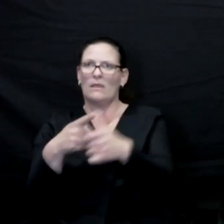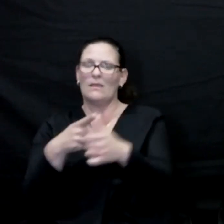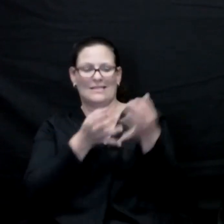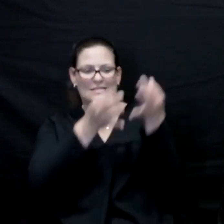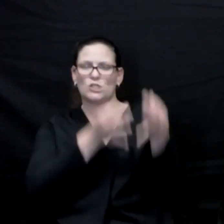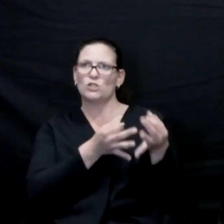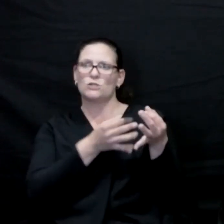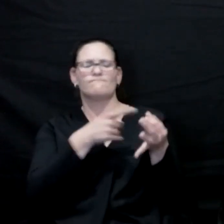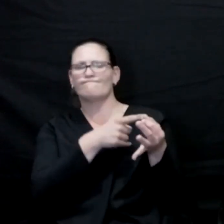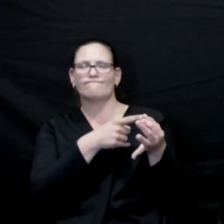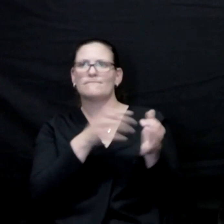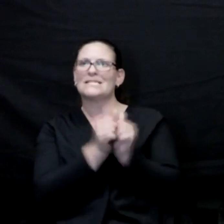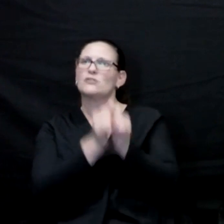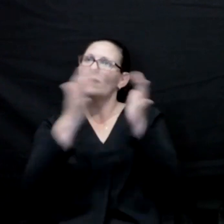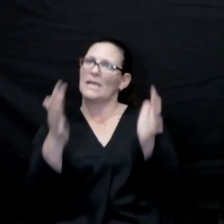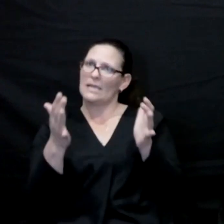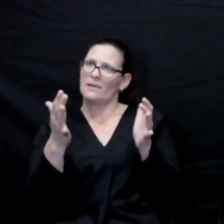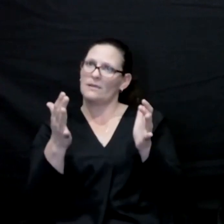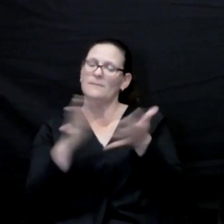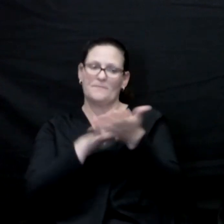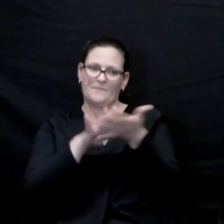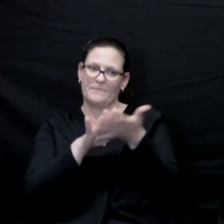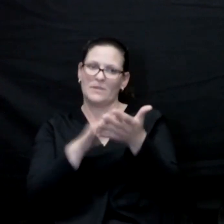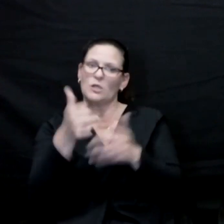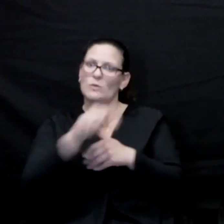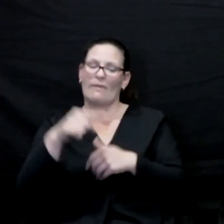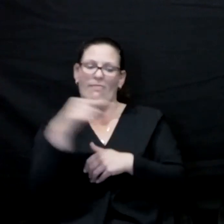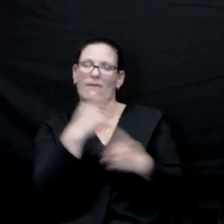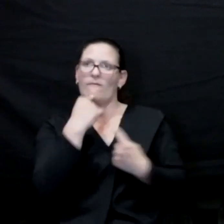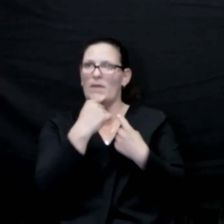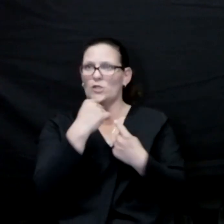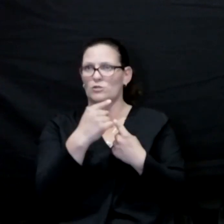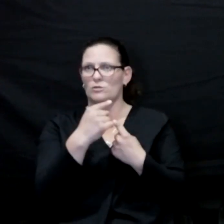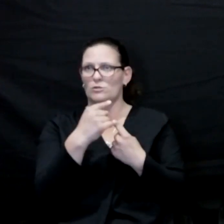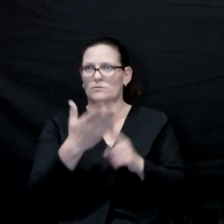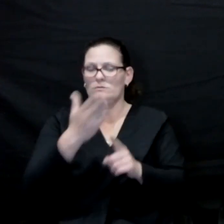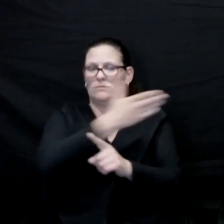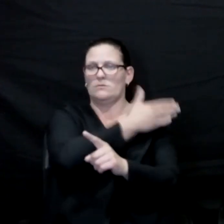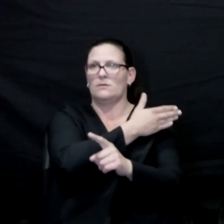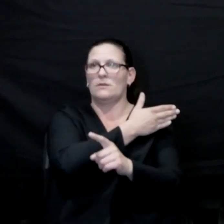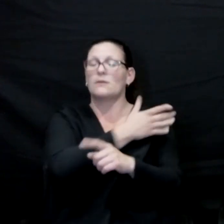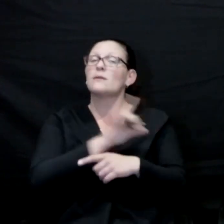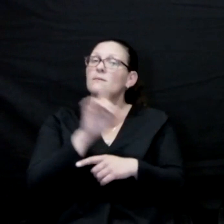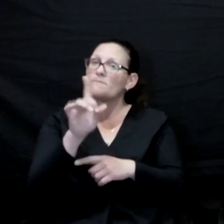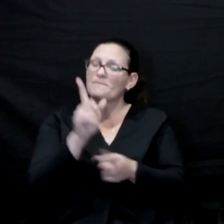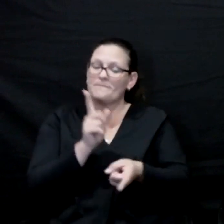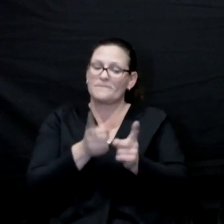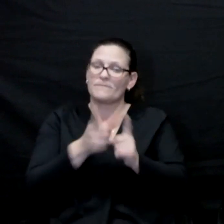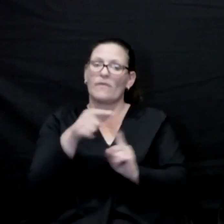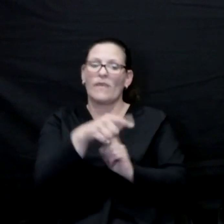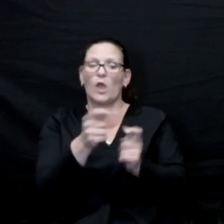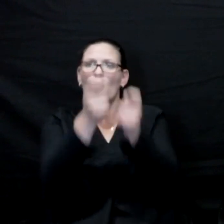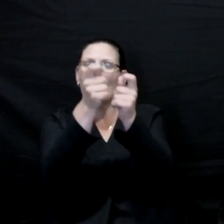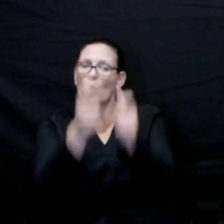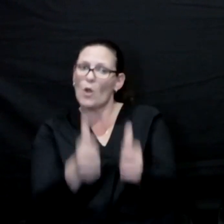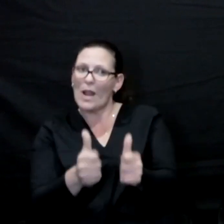However, it has been known, again, for the early resolution team to step in and try and obtain a